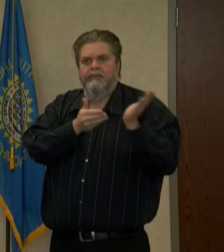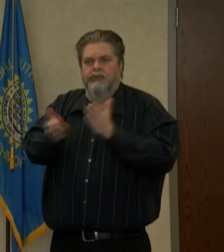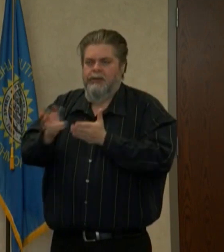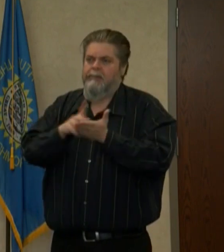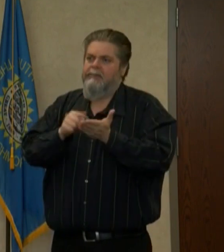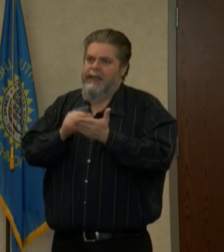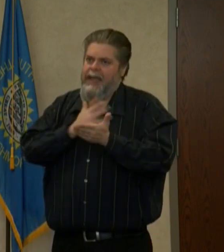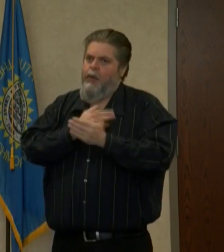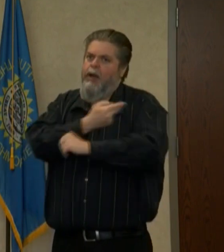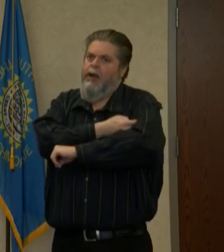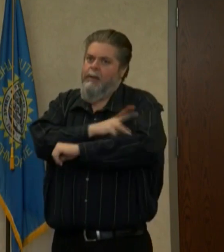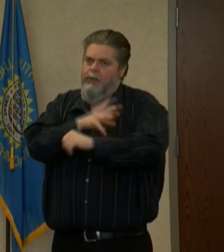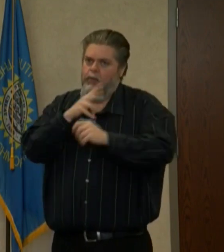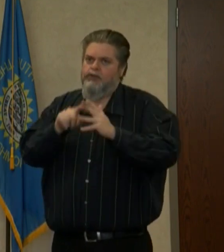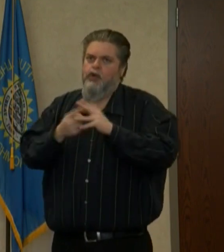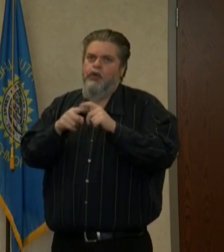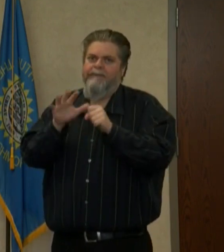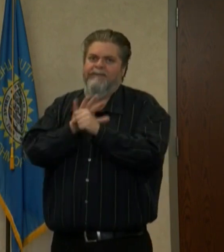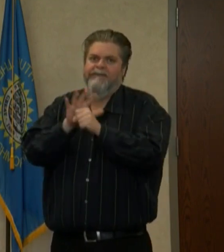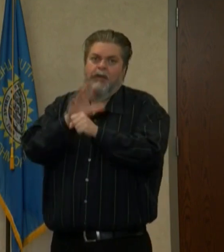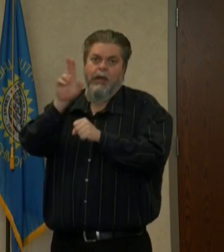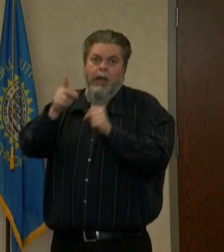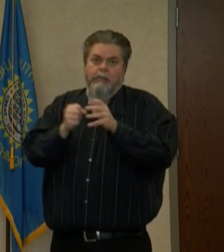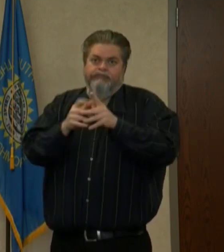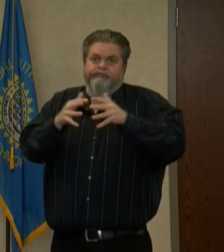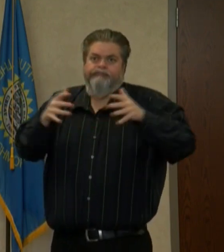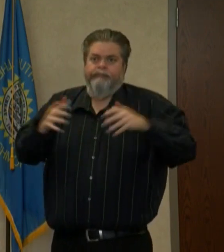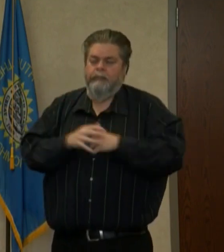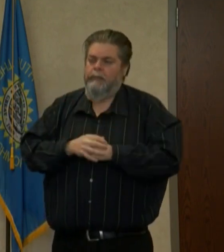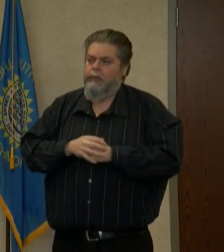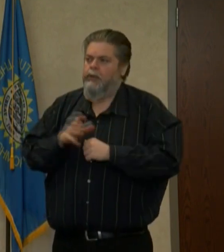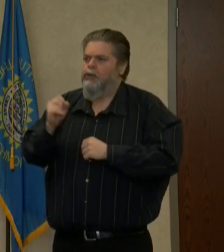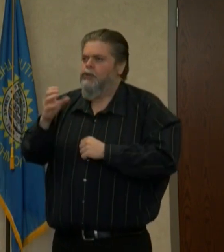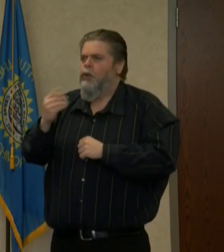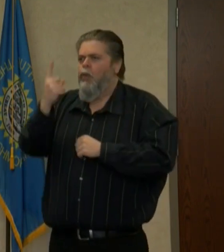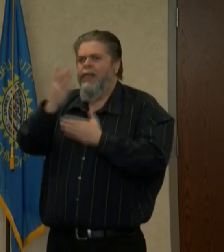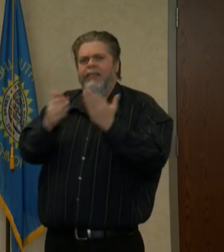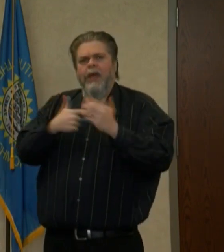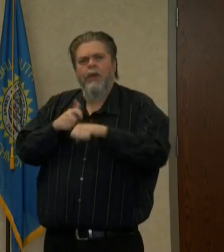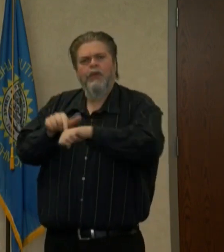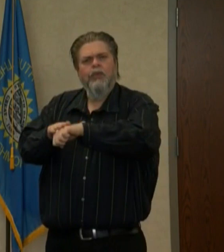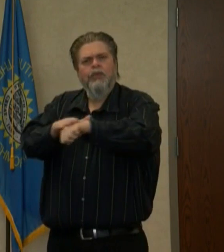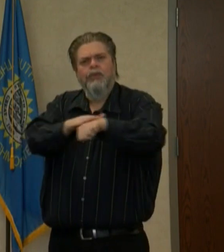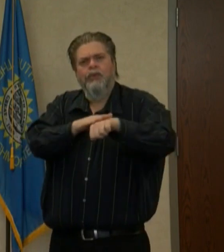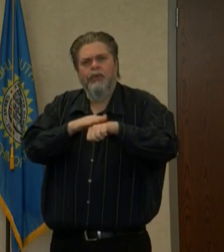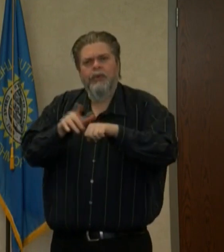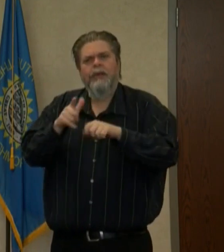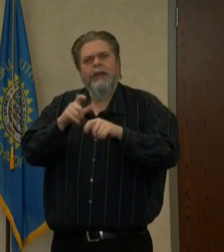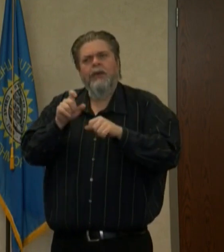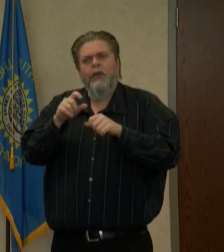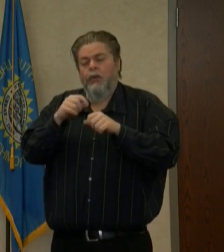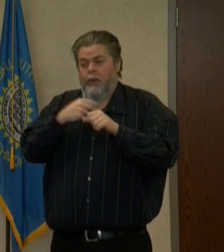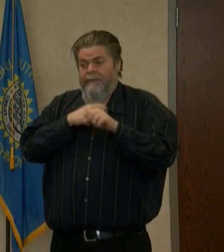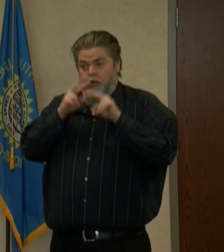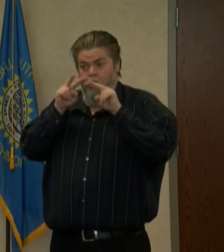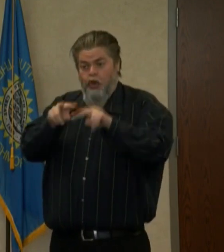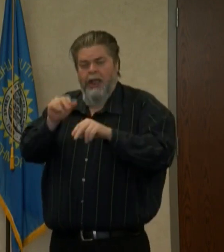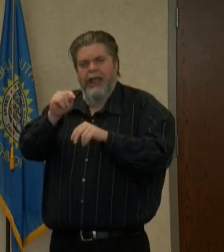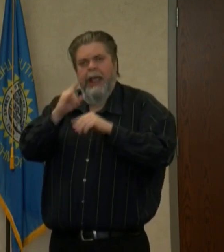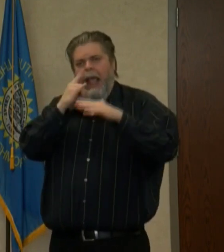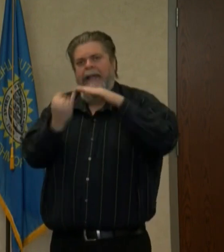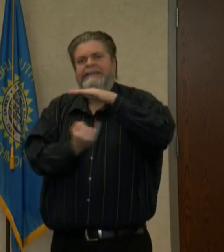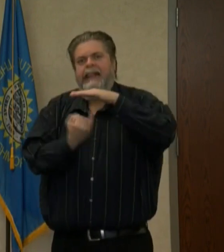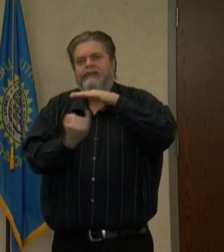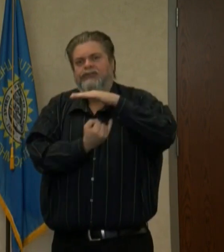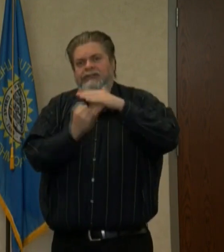we continue to recognize a need for in our community is isolation center, and also a place to